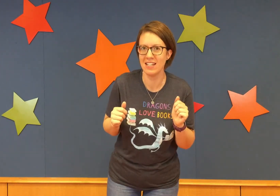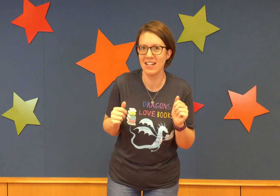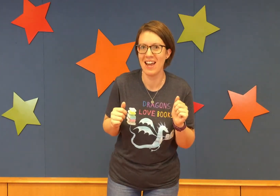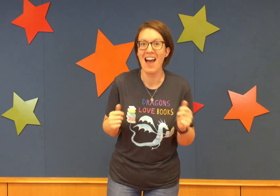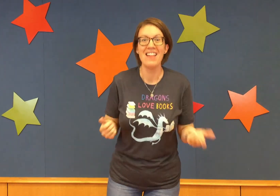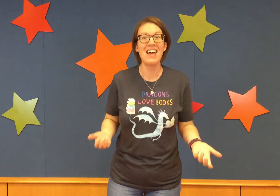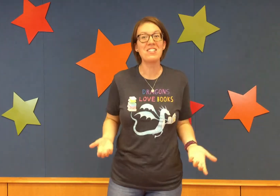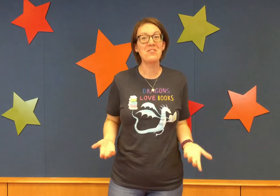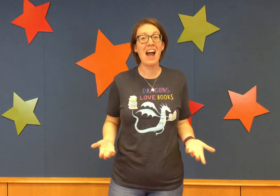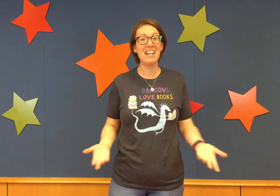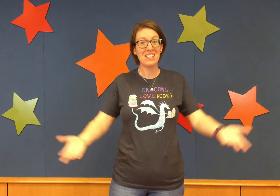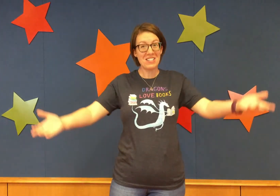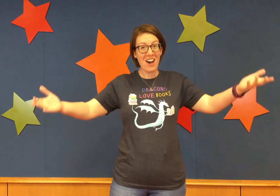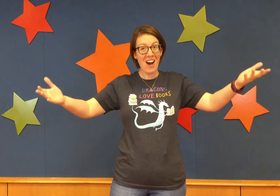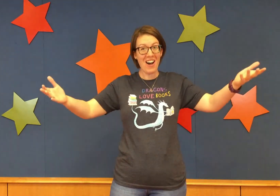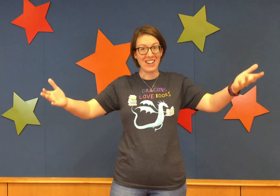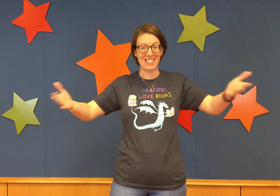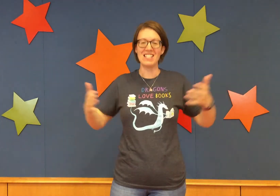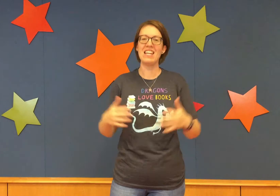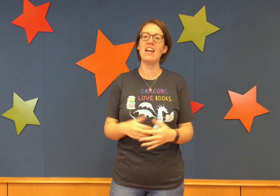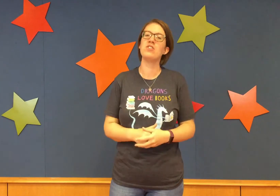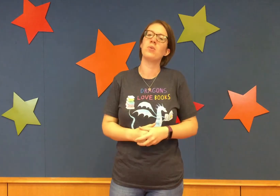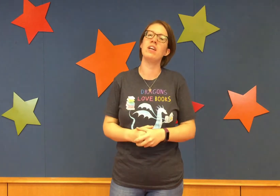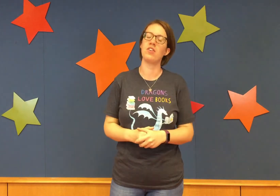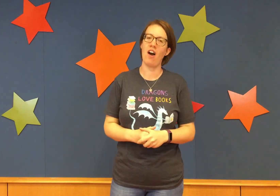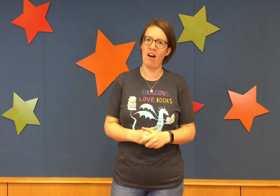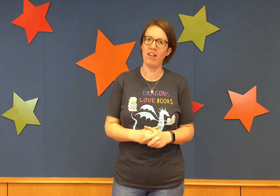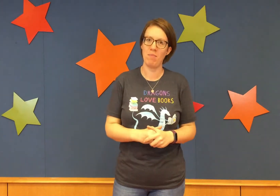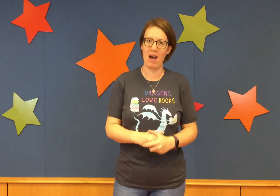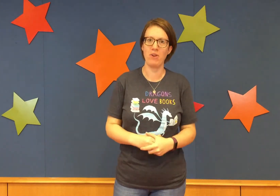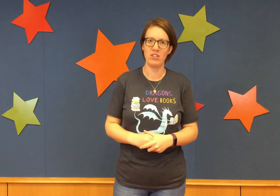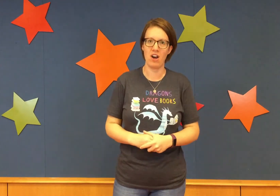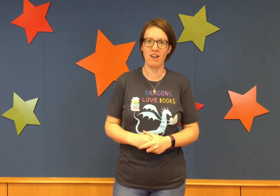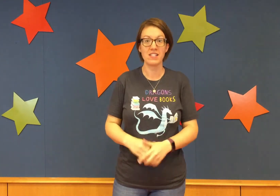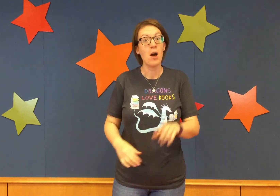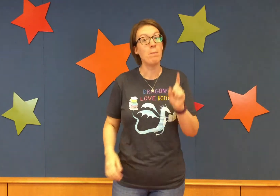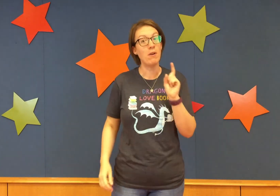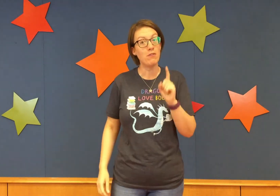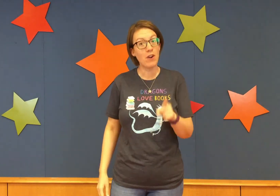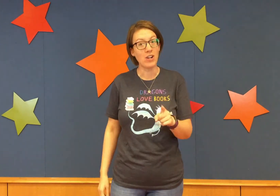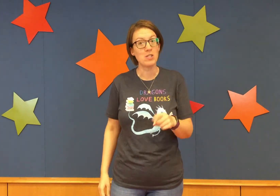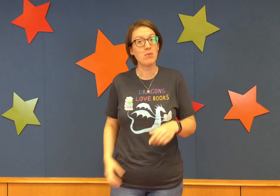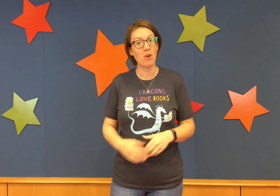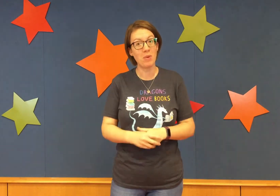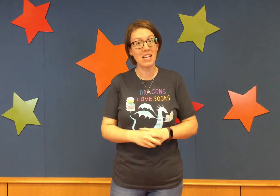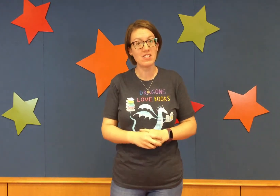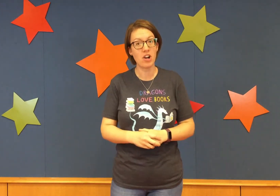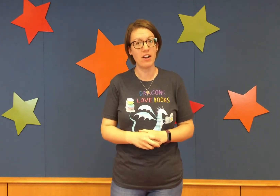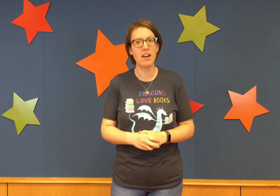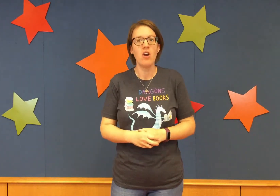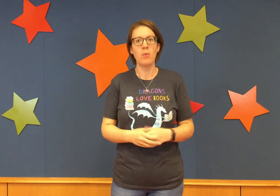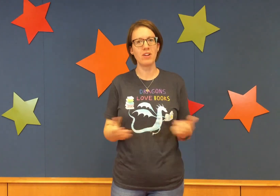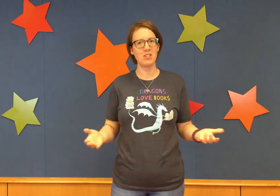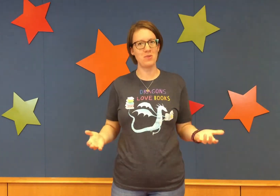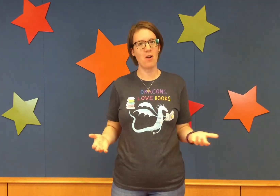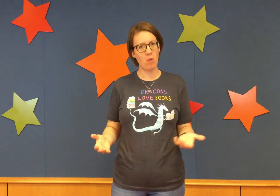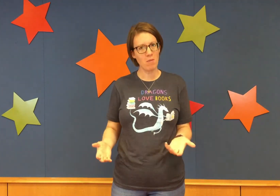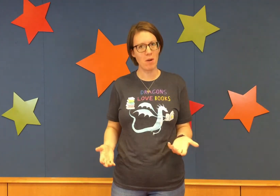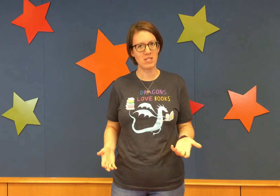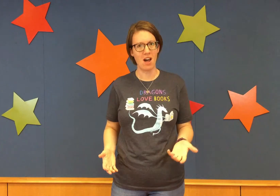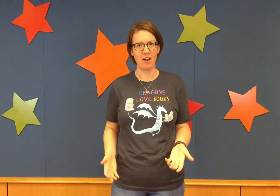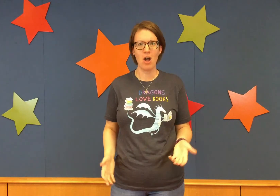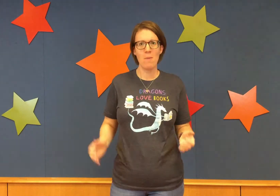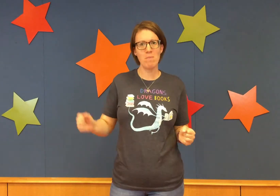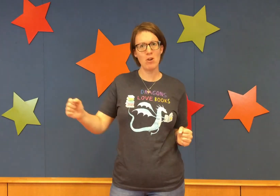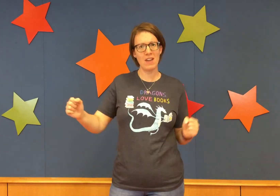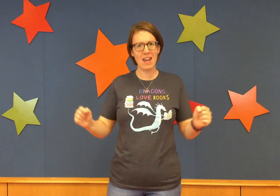is? That's right, dogs! Today's stories are all about dogs. But first, before we get started, we're going to do our